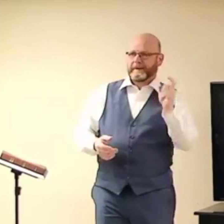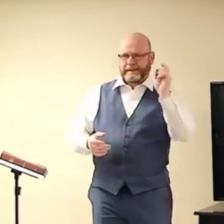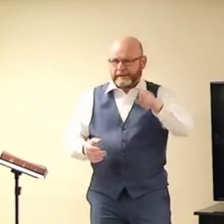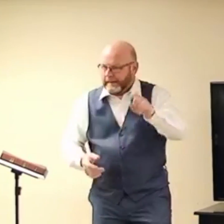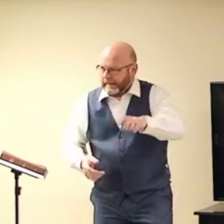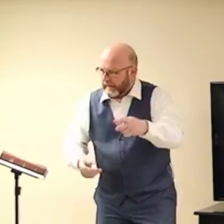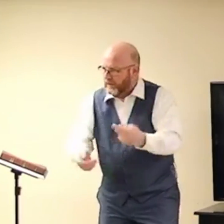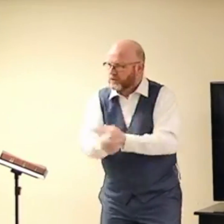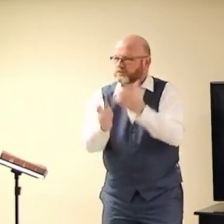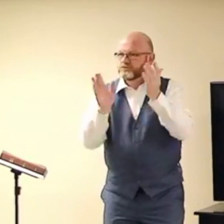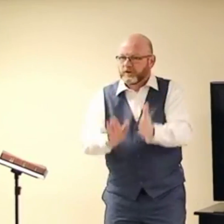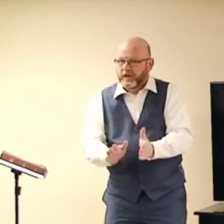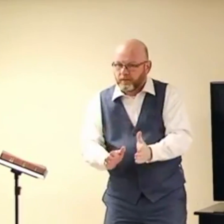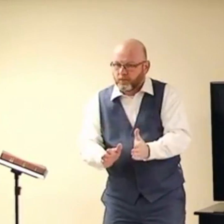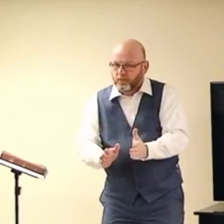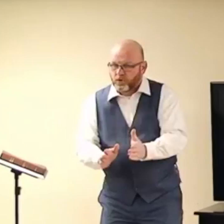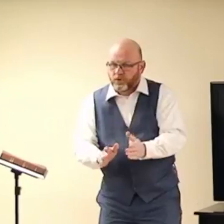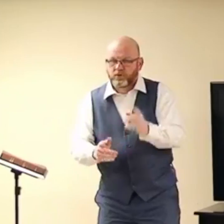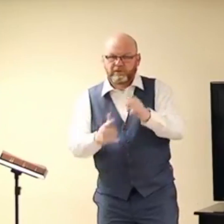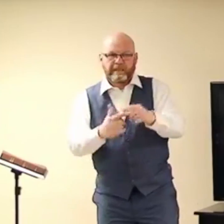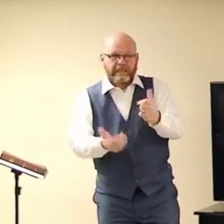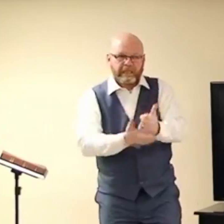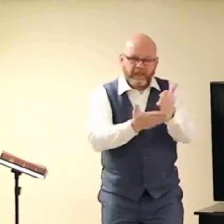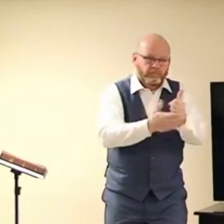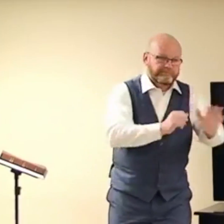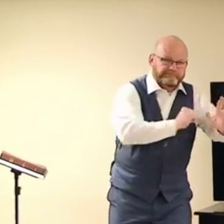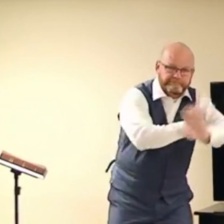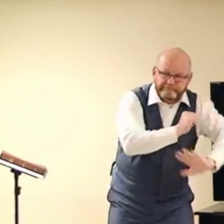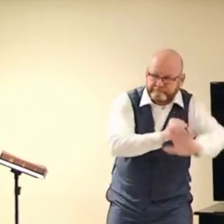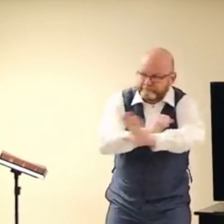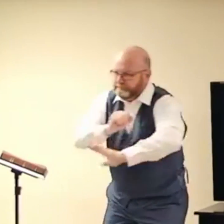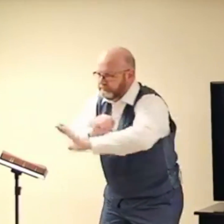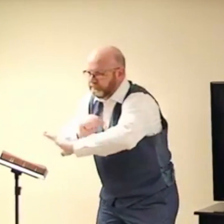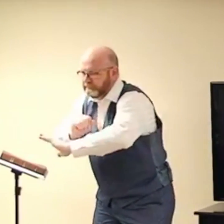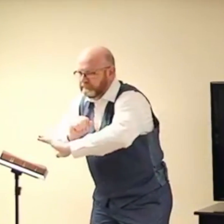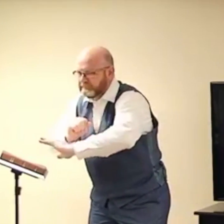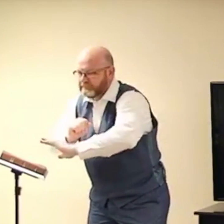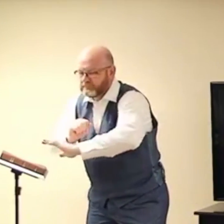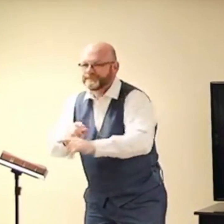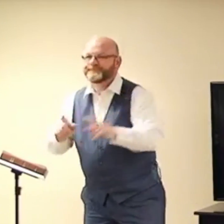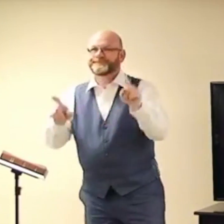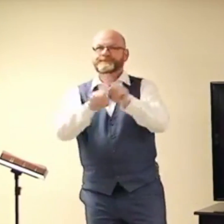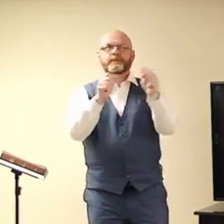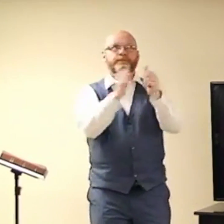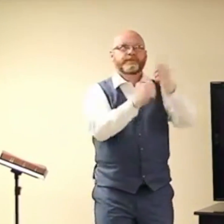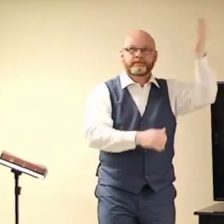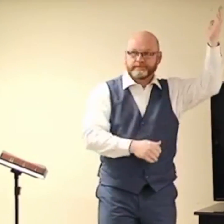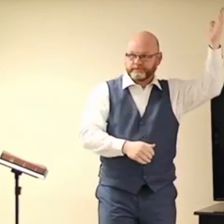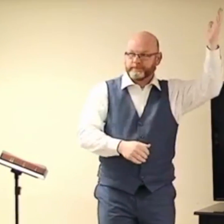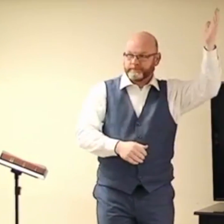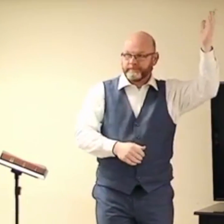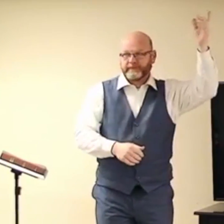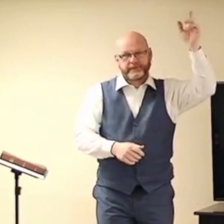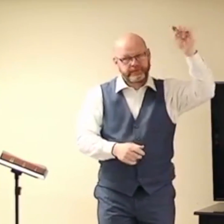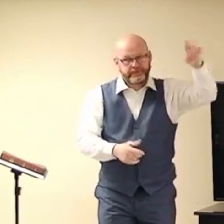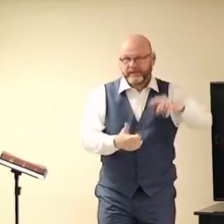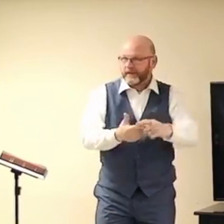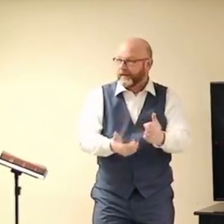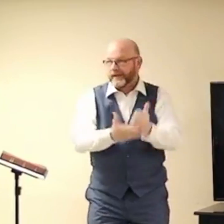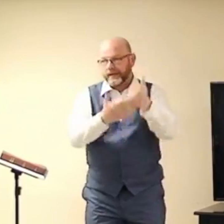So they need the shepherd. They depend upon the shepherd to help protect them and care for them. And it's the same with us